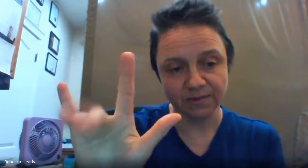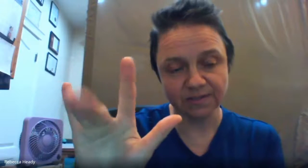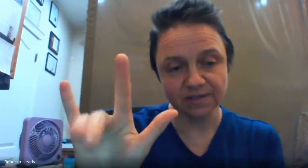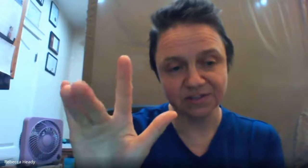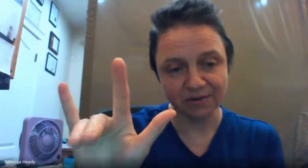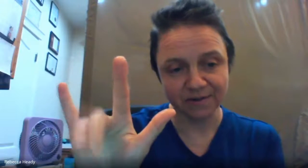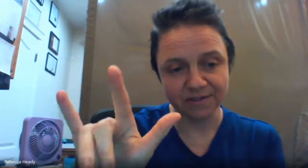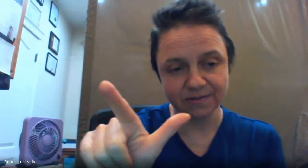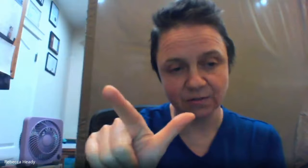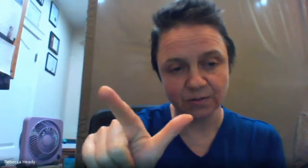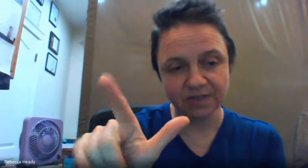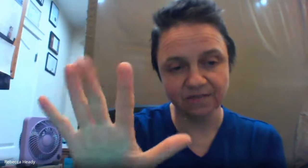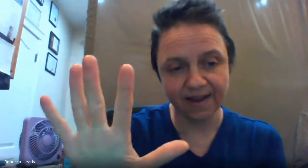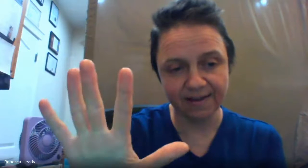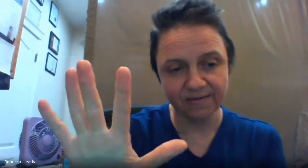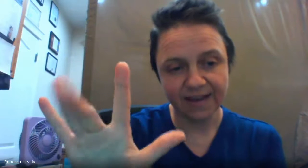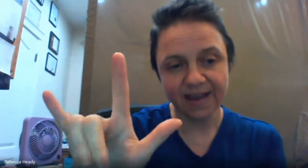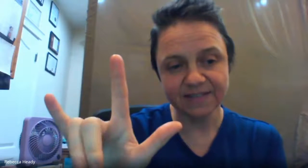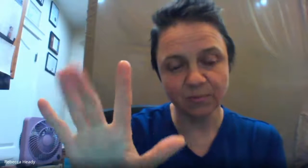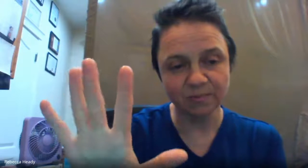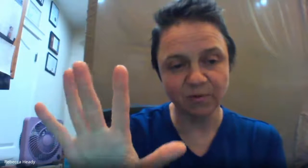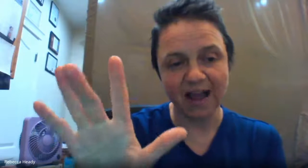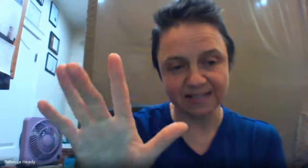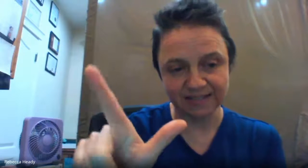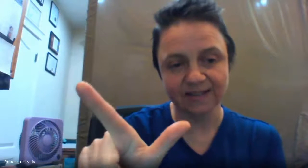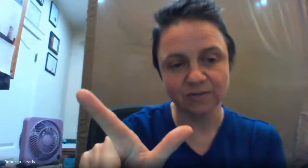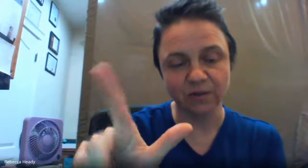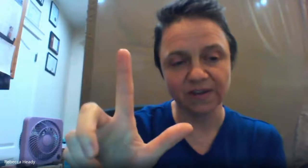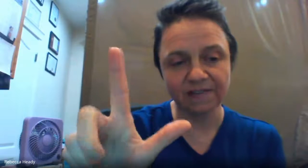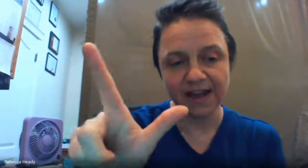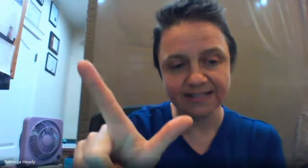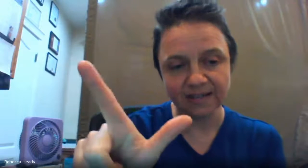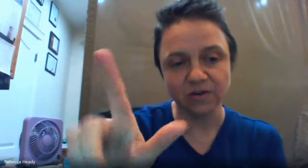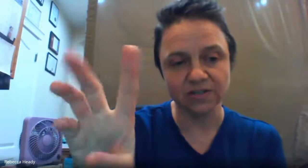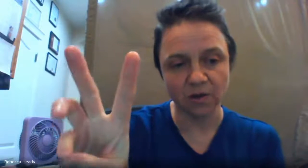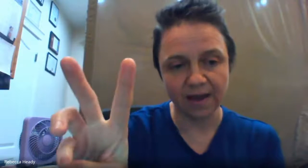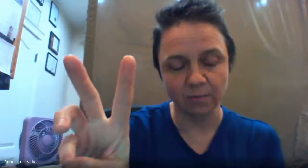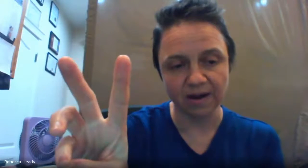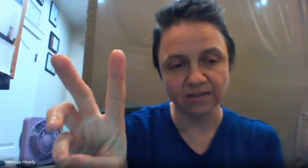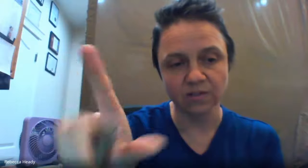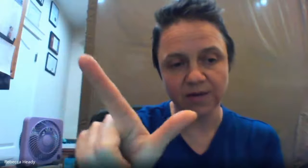short version. So 25, and this will be practicing it. So if you get the idea, you can just go back and practice. 26,